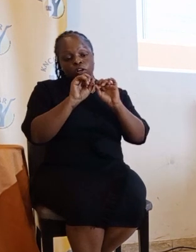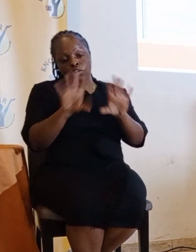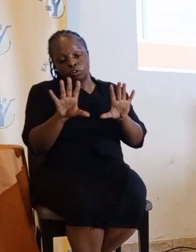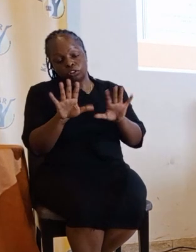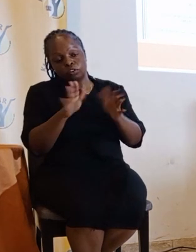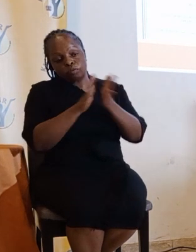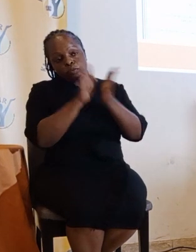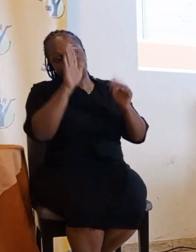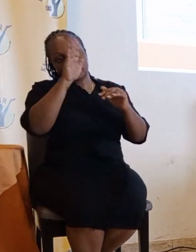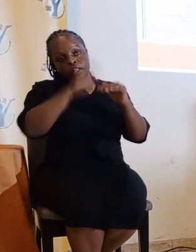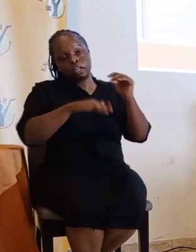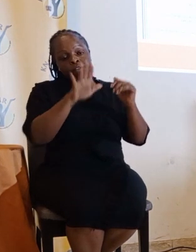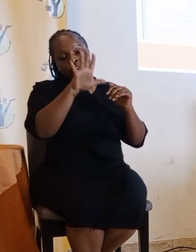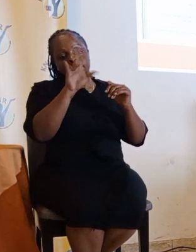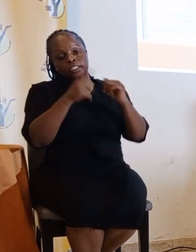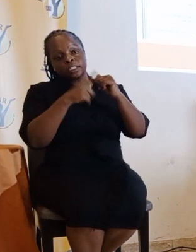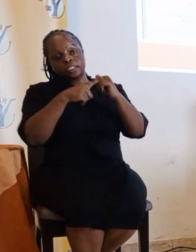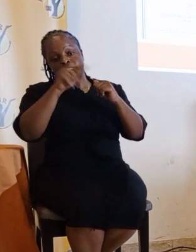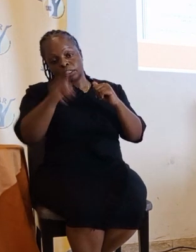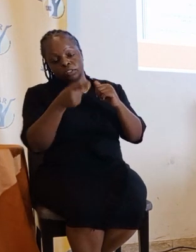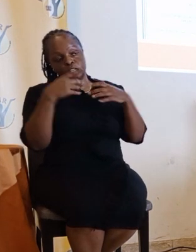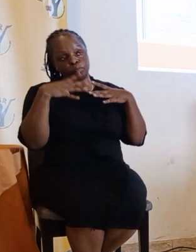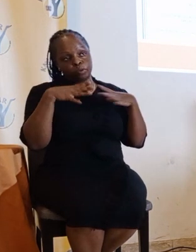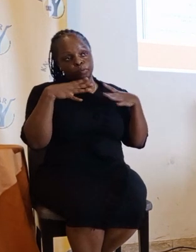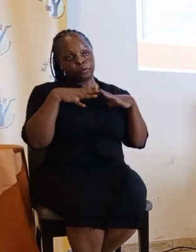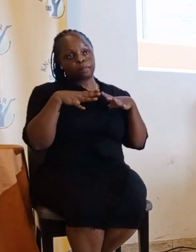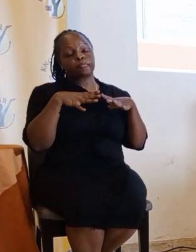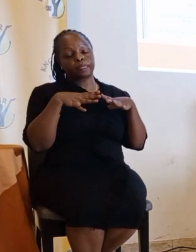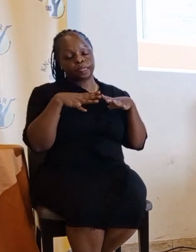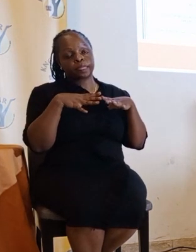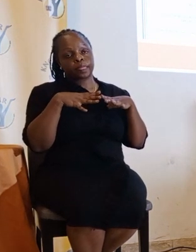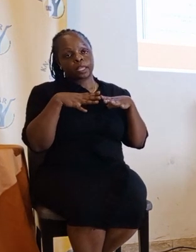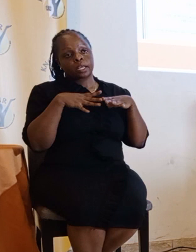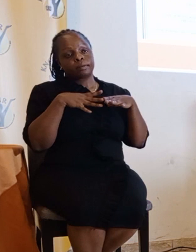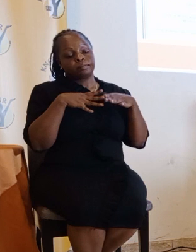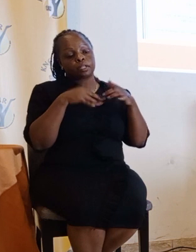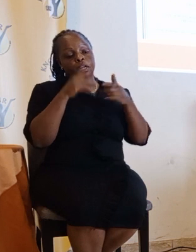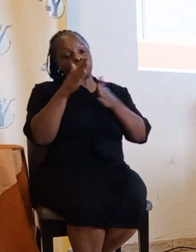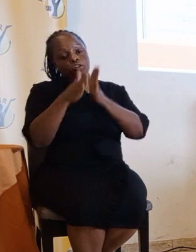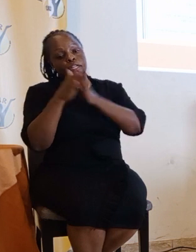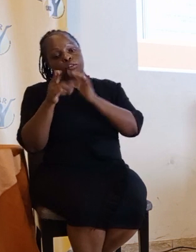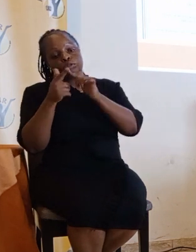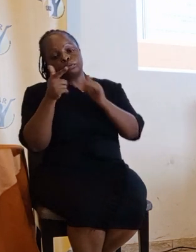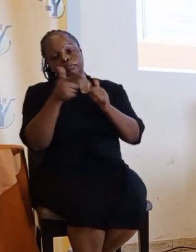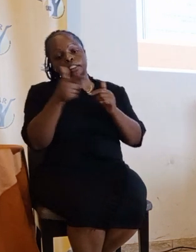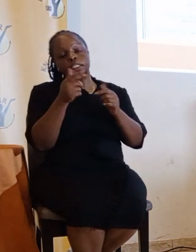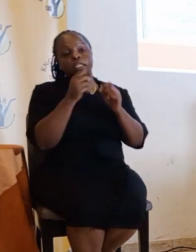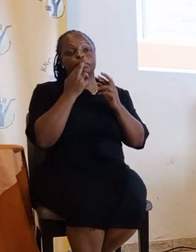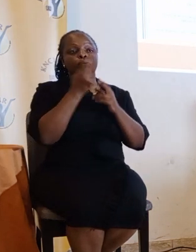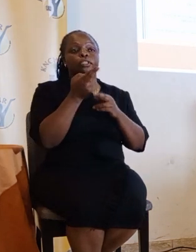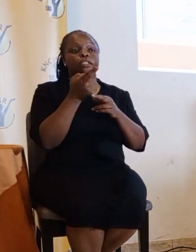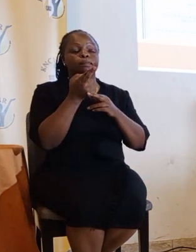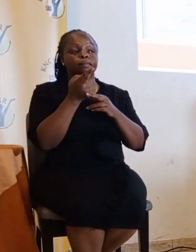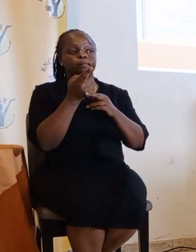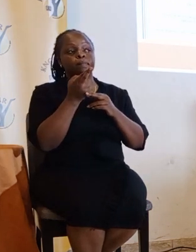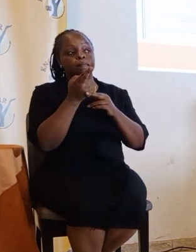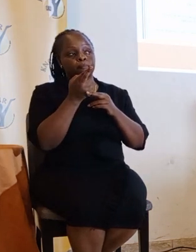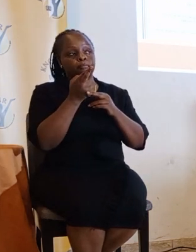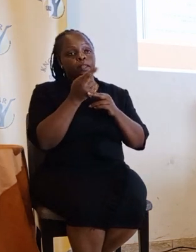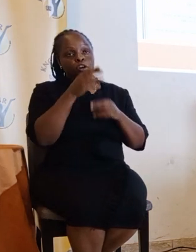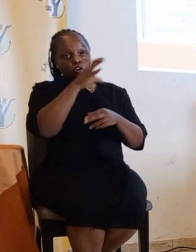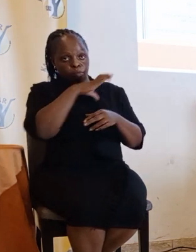than 56,000 people so far, as per media reports.